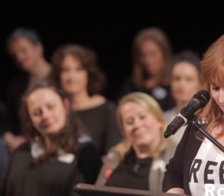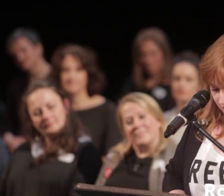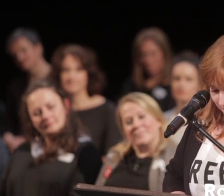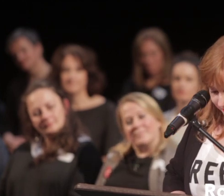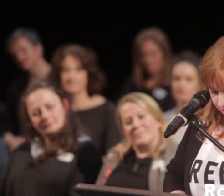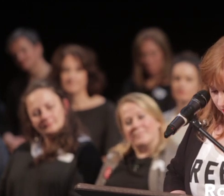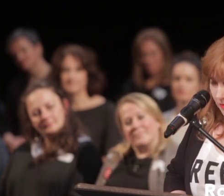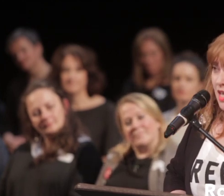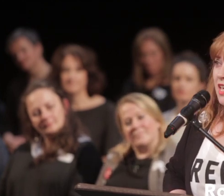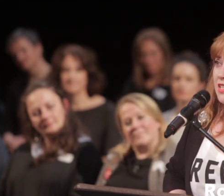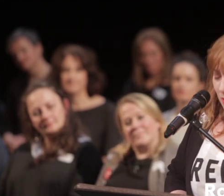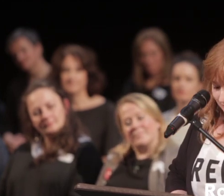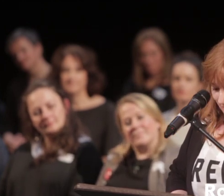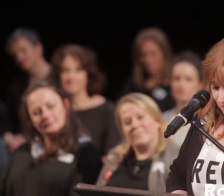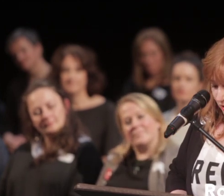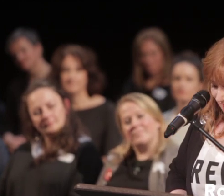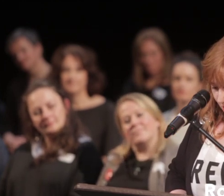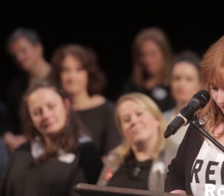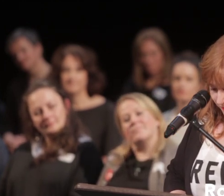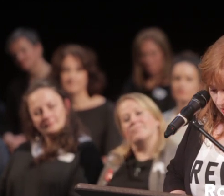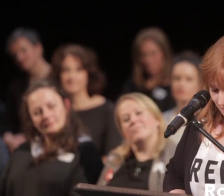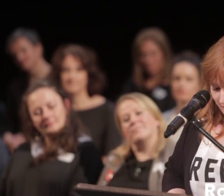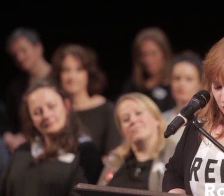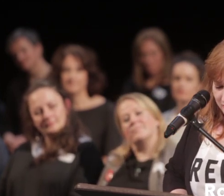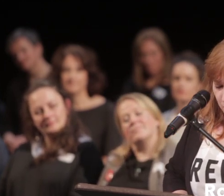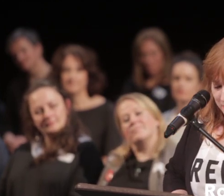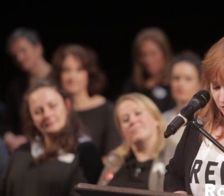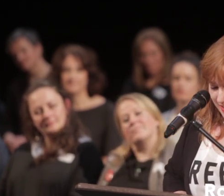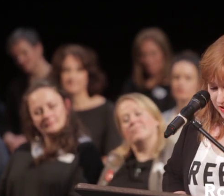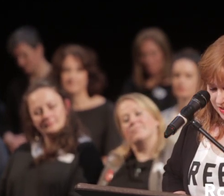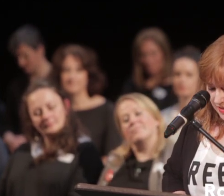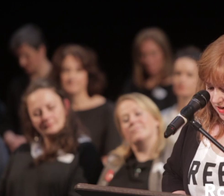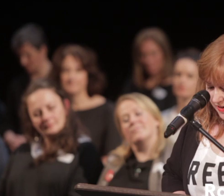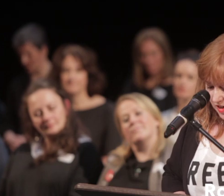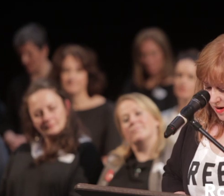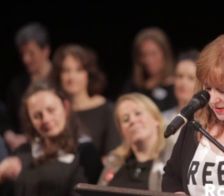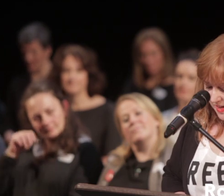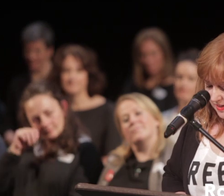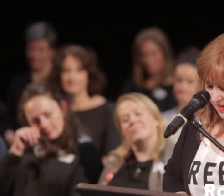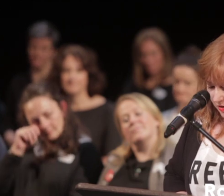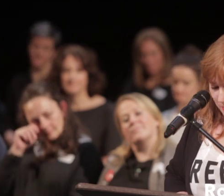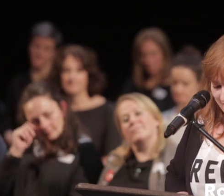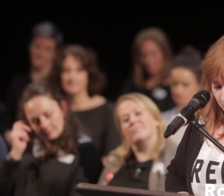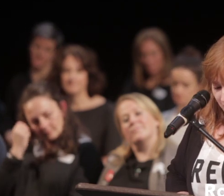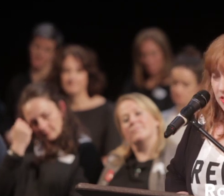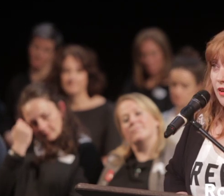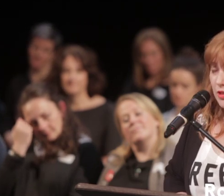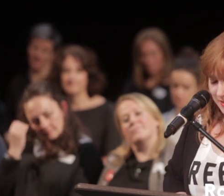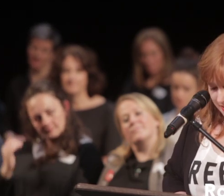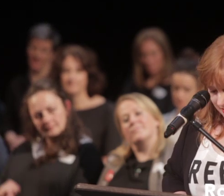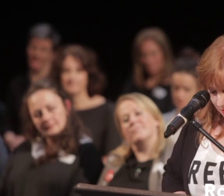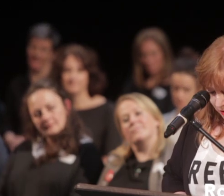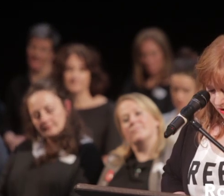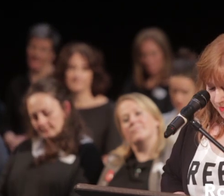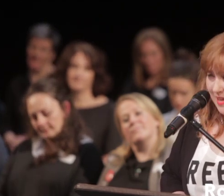current director. So what can the Abbey do now? Ensuring that women directors and designers are represented in the remaining part of